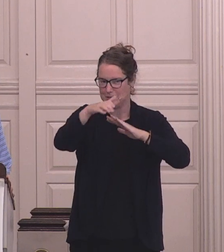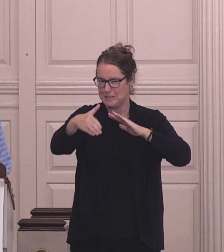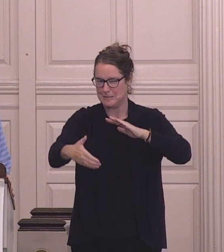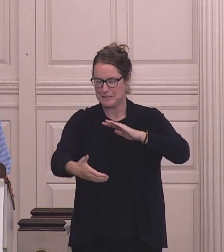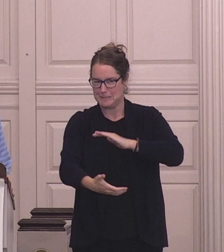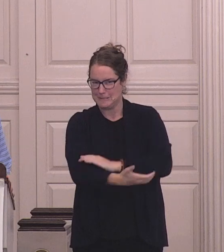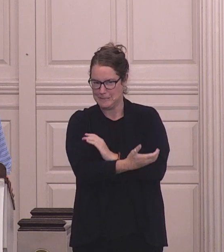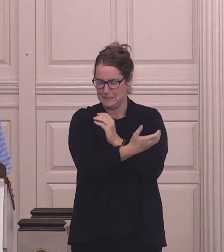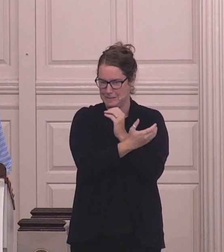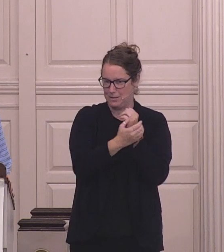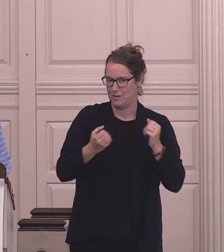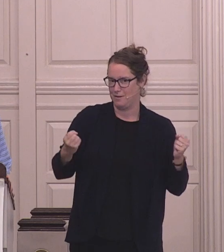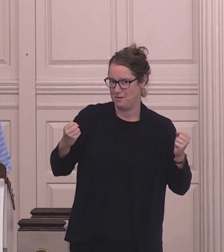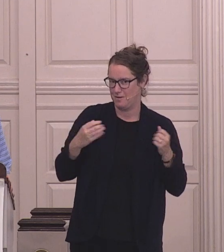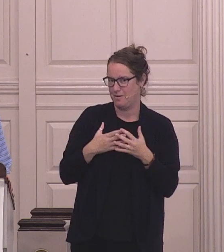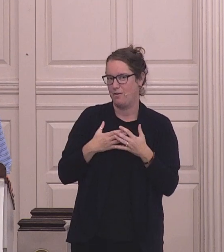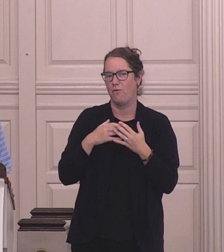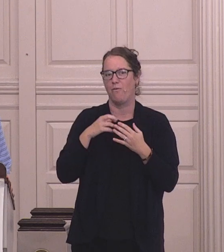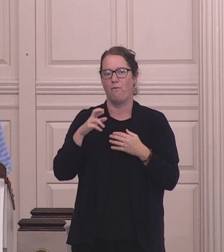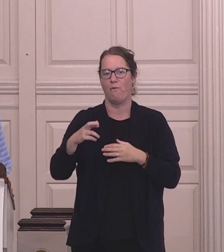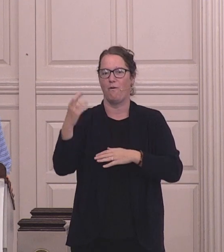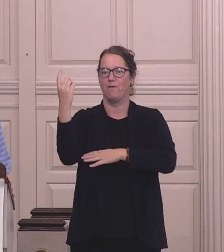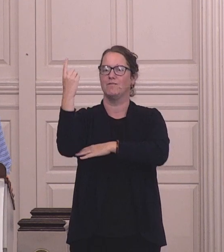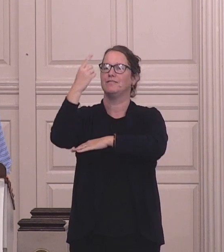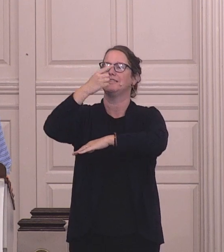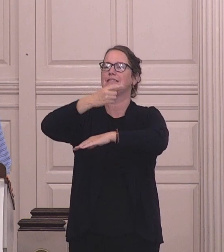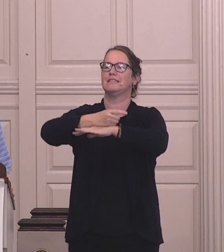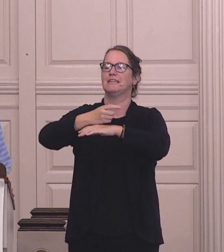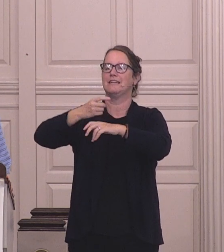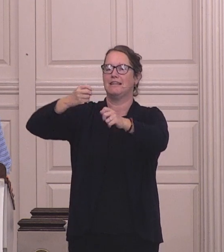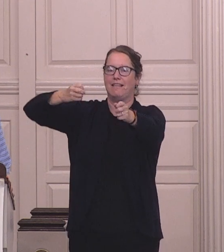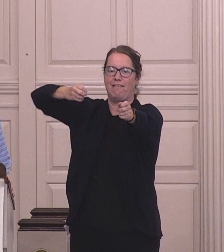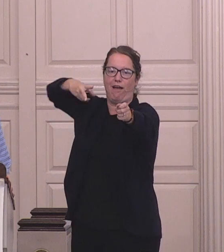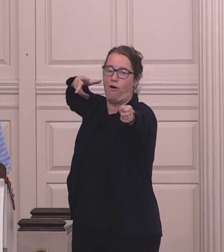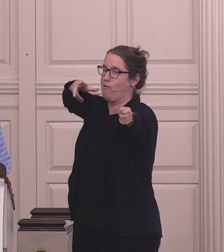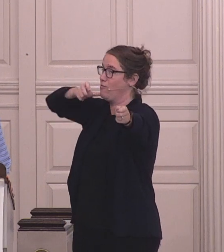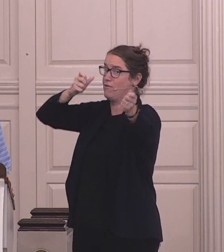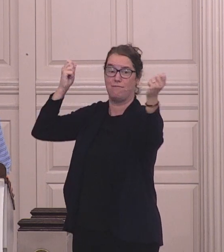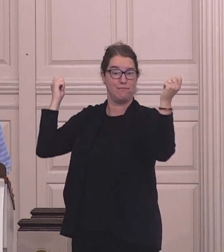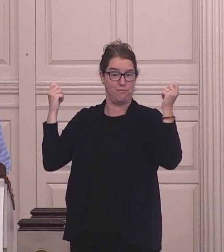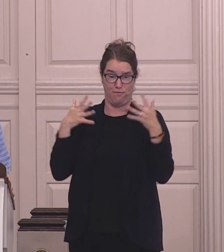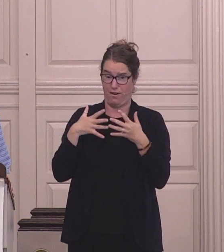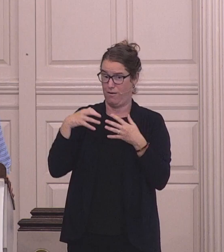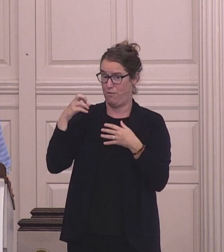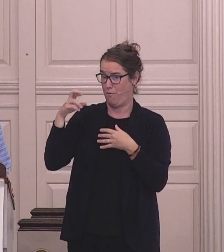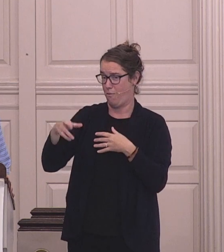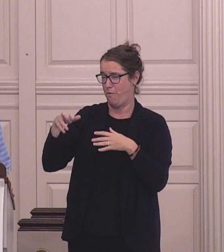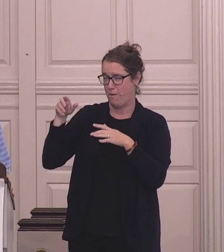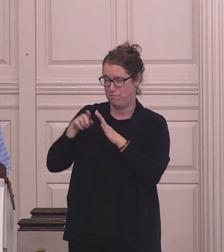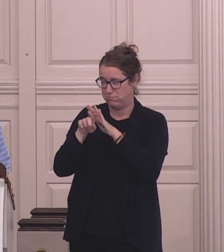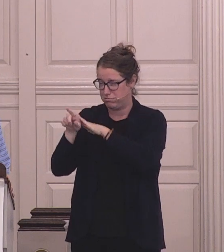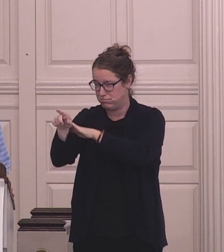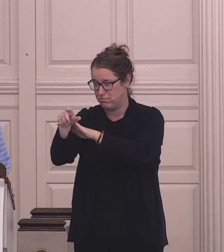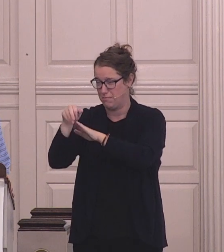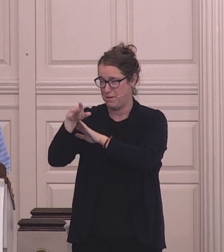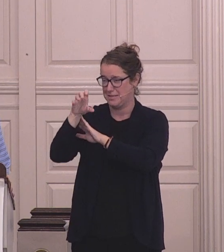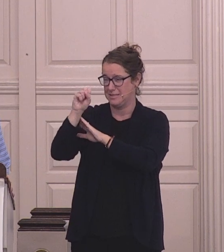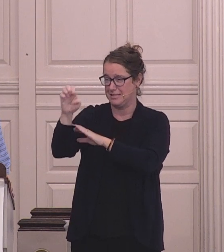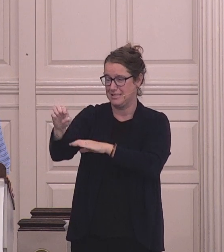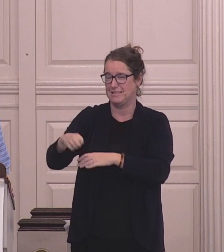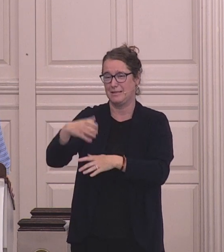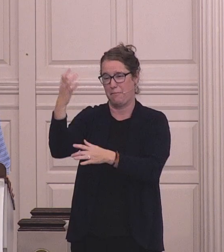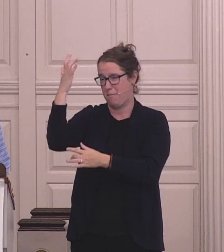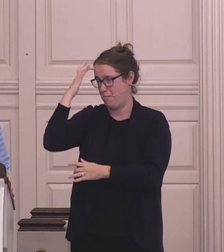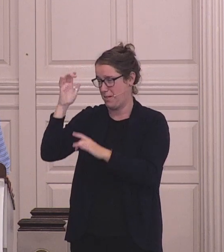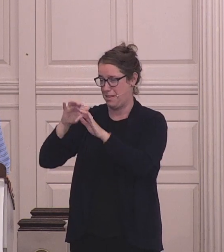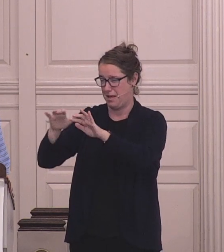that flies by day, nor the pestilence that roams in darkness, nor the devastating plague